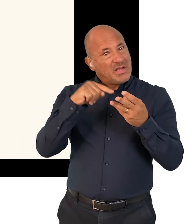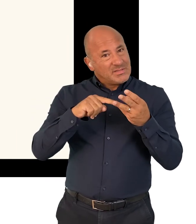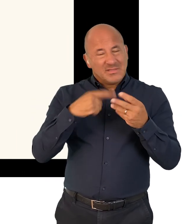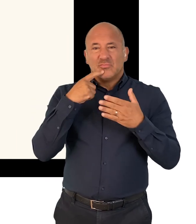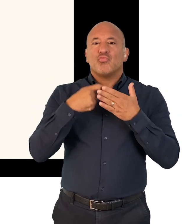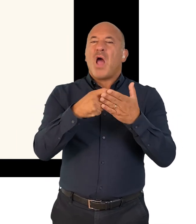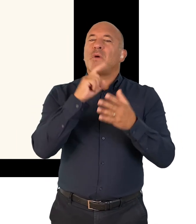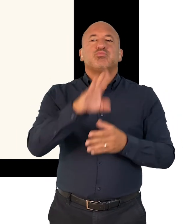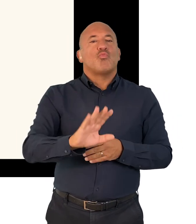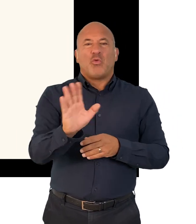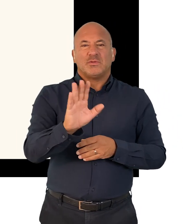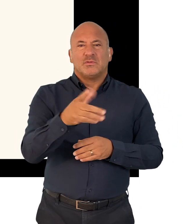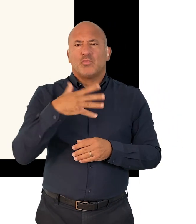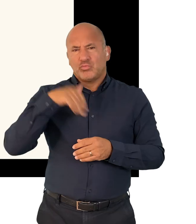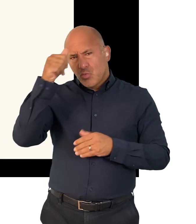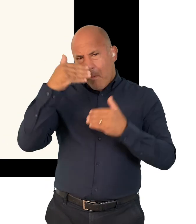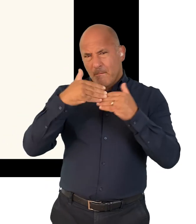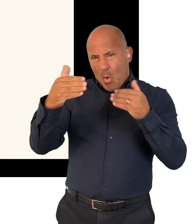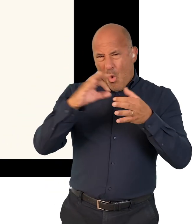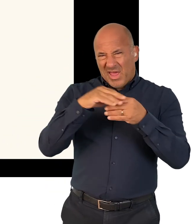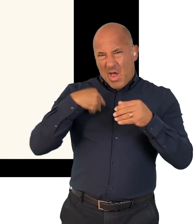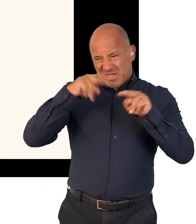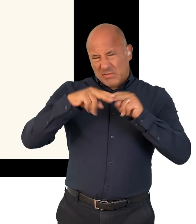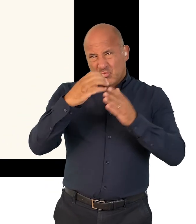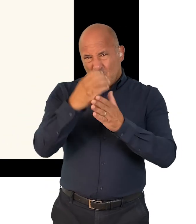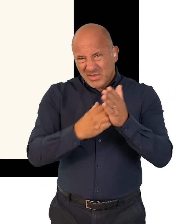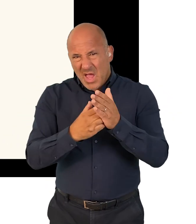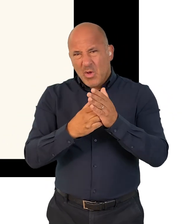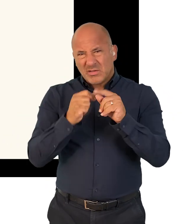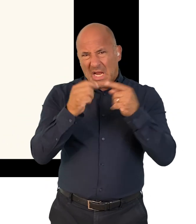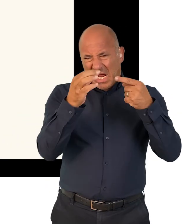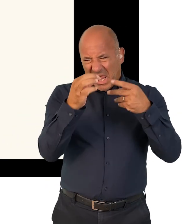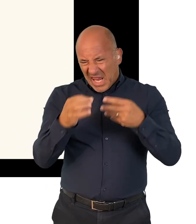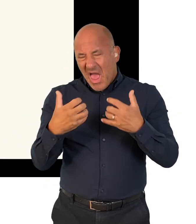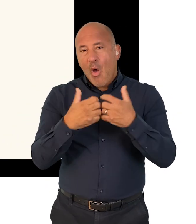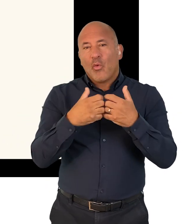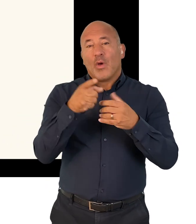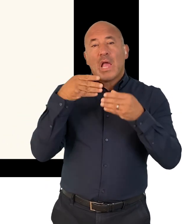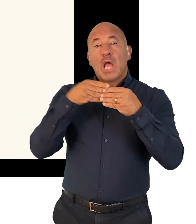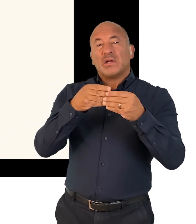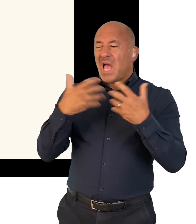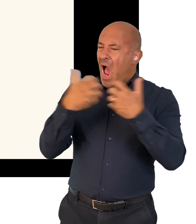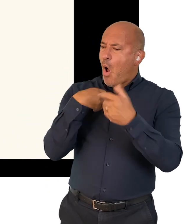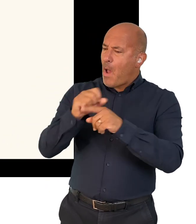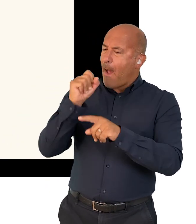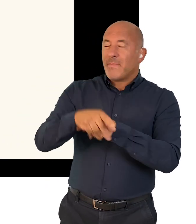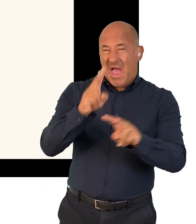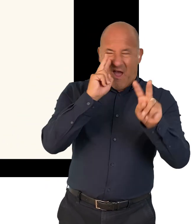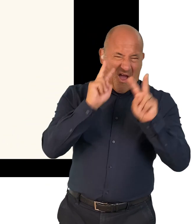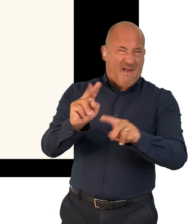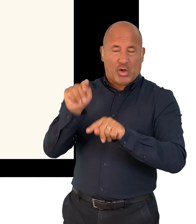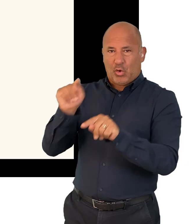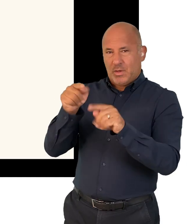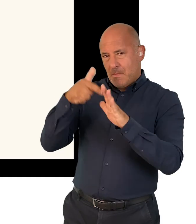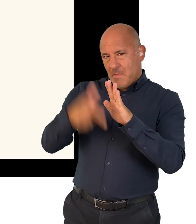for funding. And you can find detailed information about our assessment criteria and associated prompts in the How to Apply guidance.